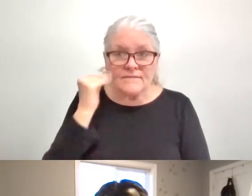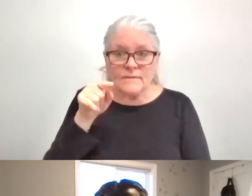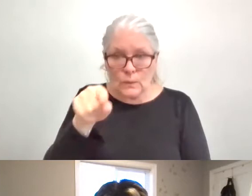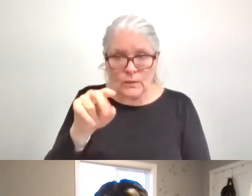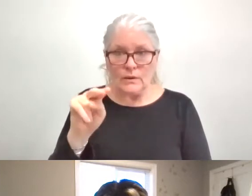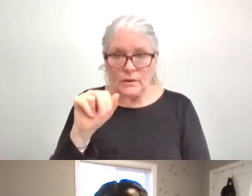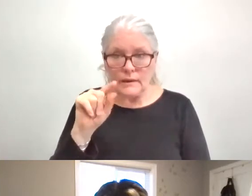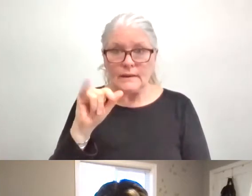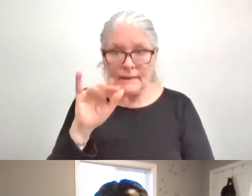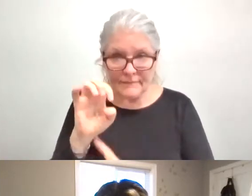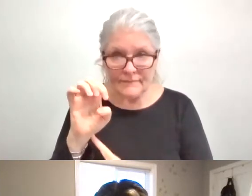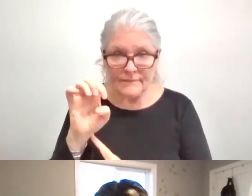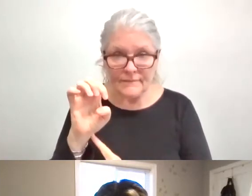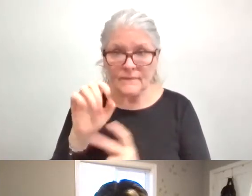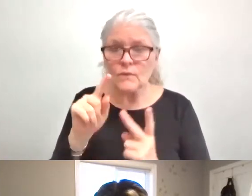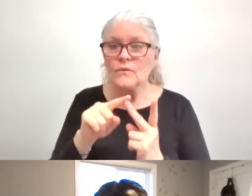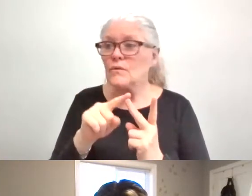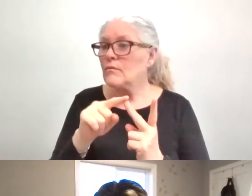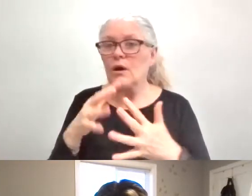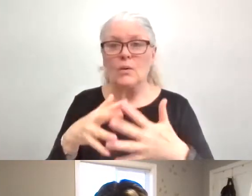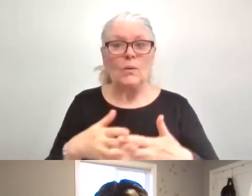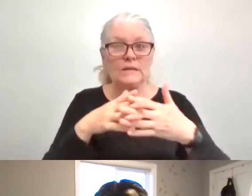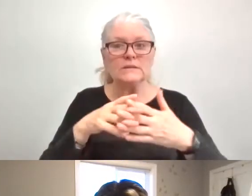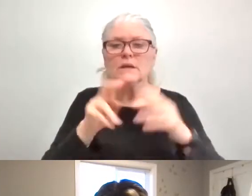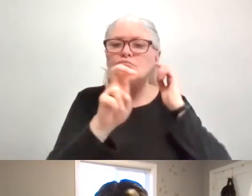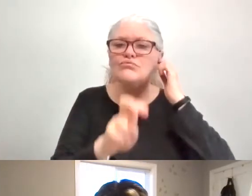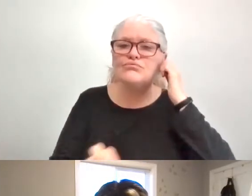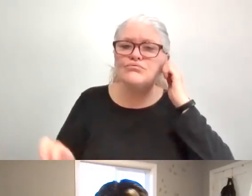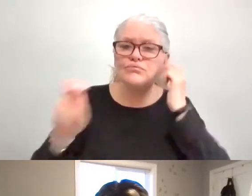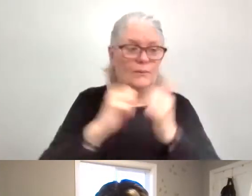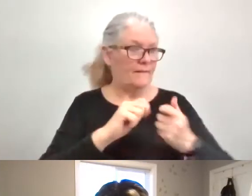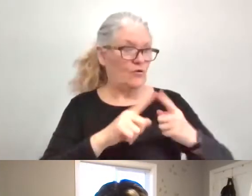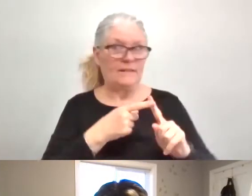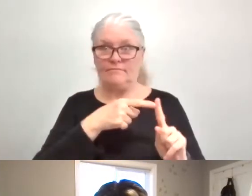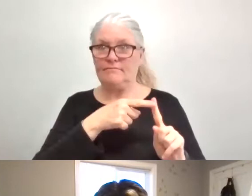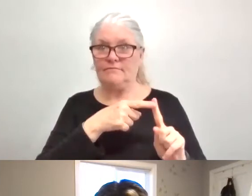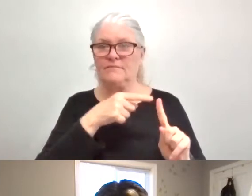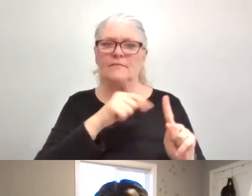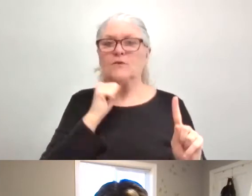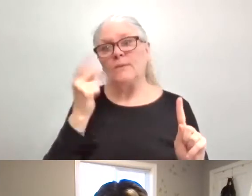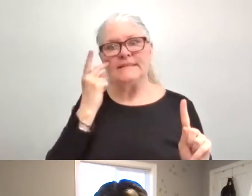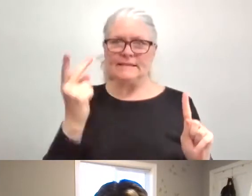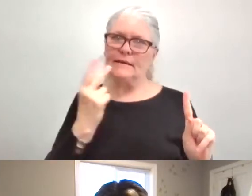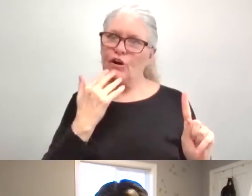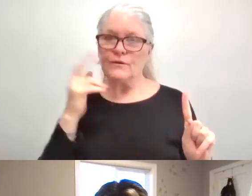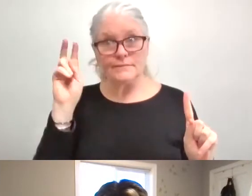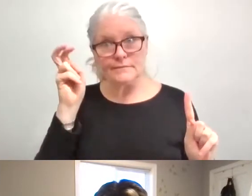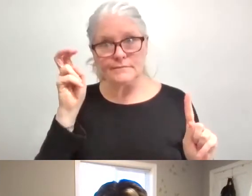and you're going and you're traveling across the U.S., with a friend who doesn't see color or doesn't see